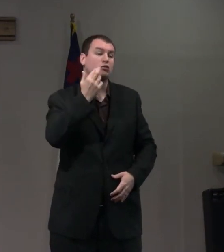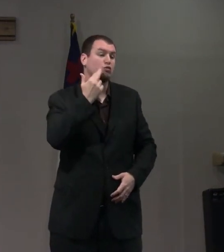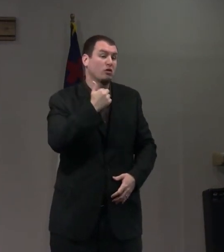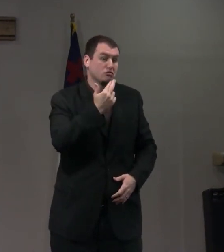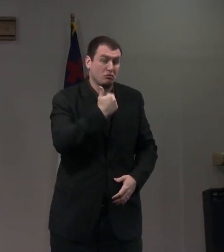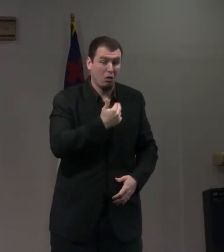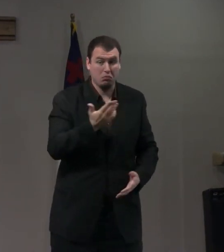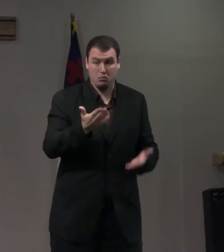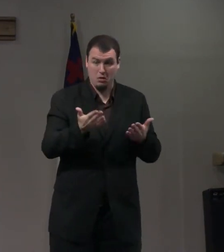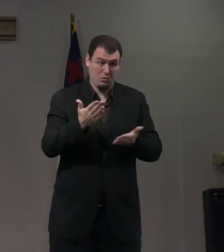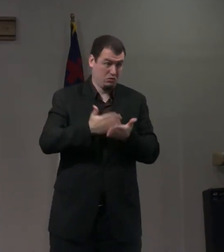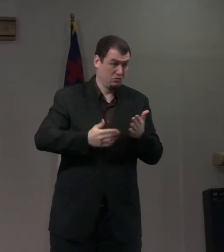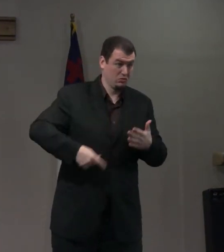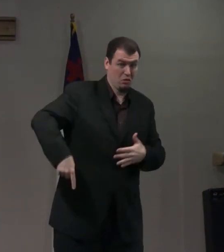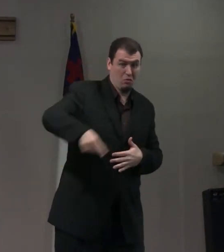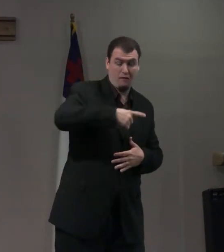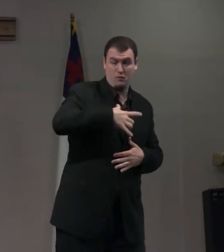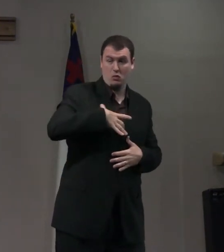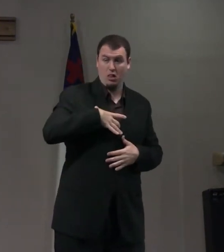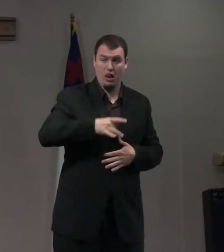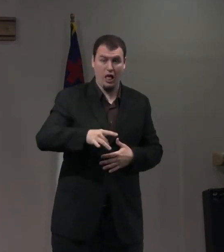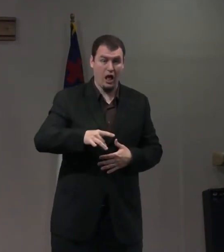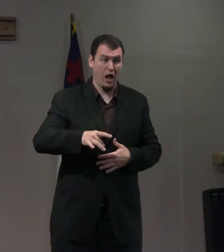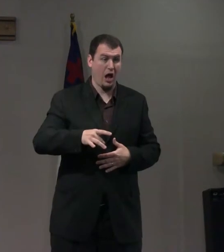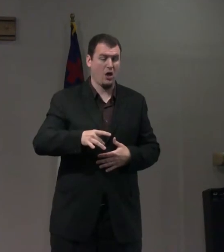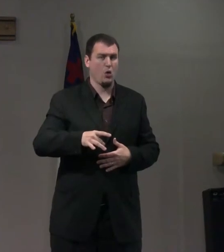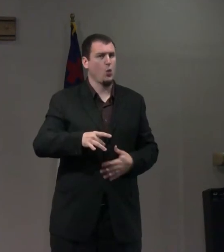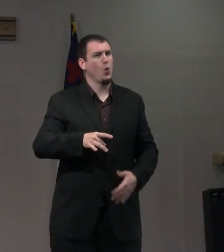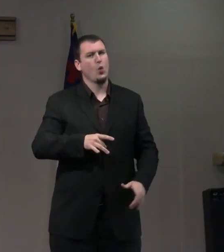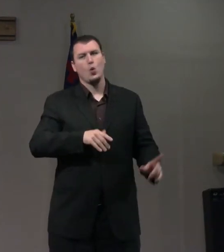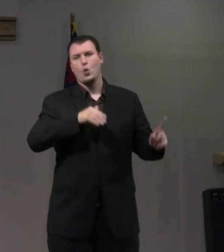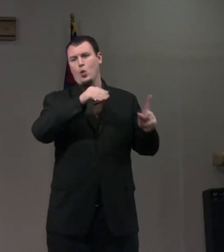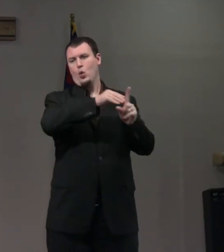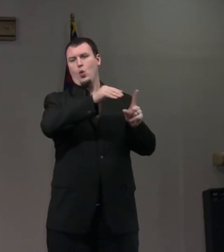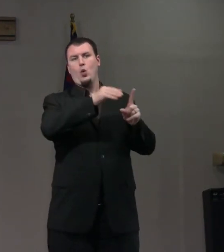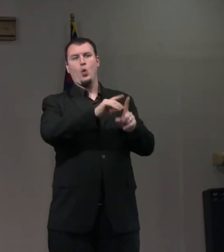you go out to a restaurant. Maybe some of you